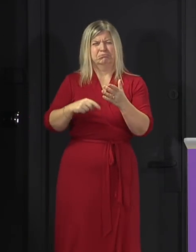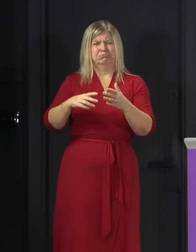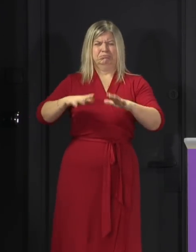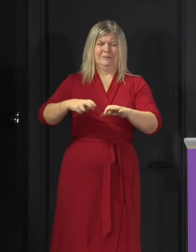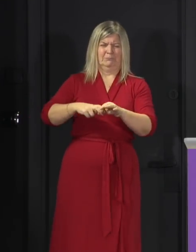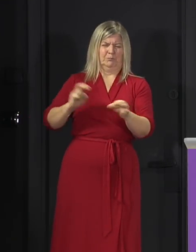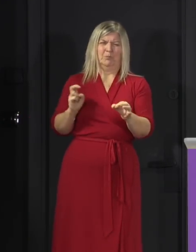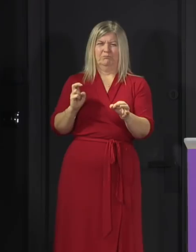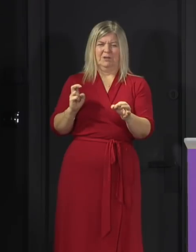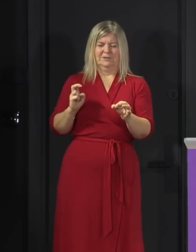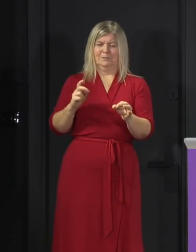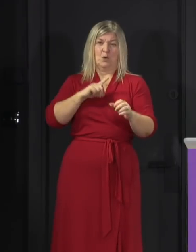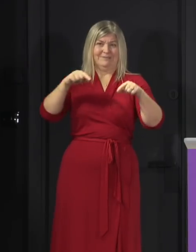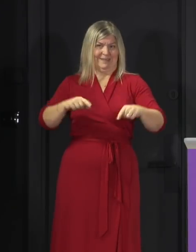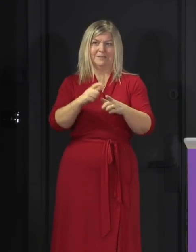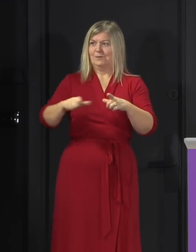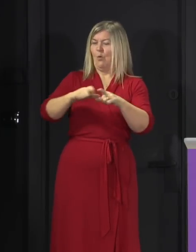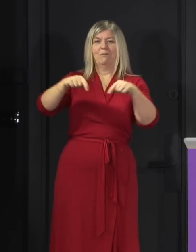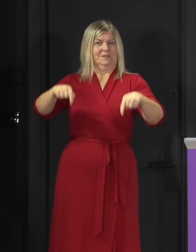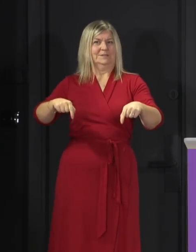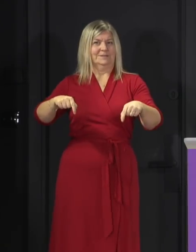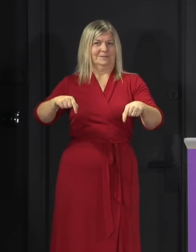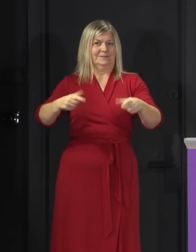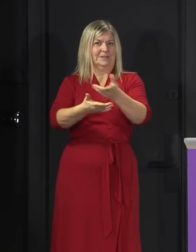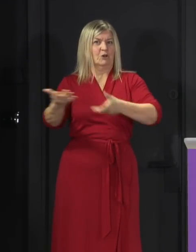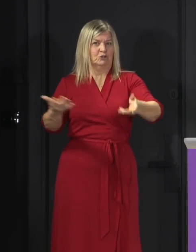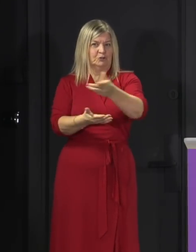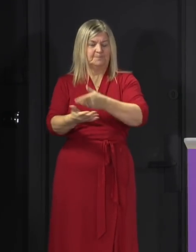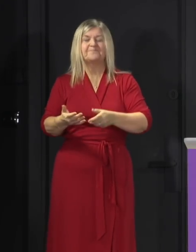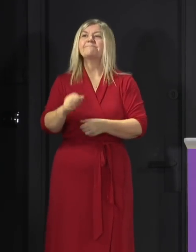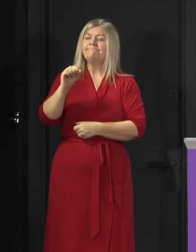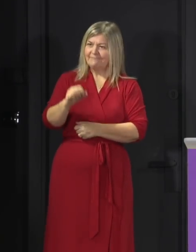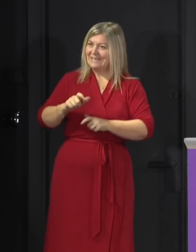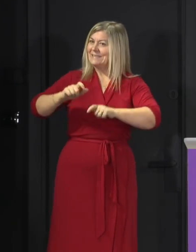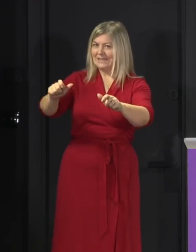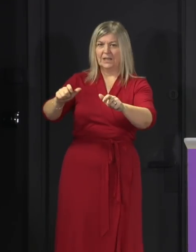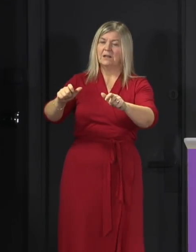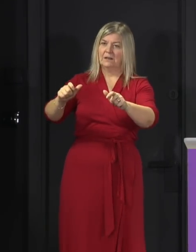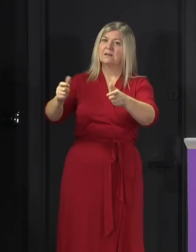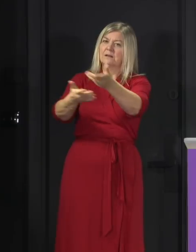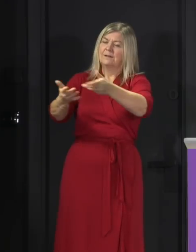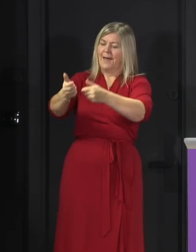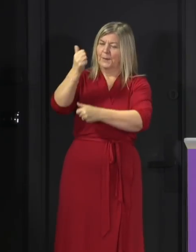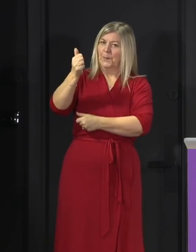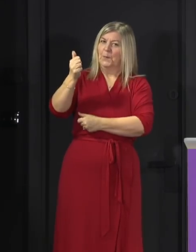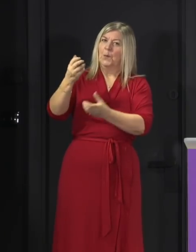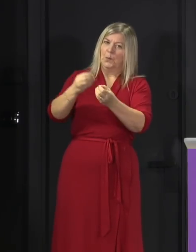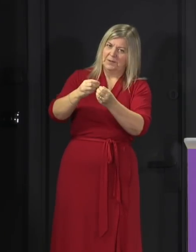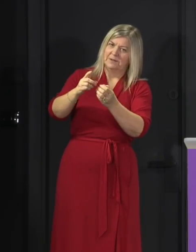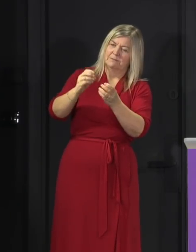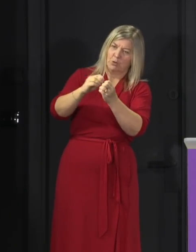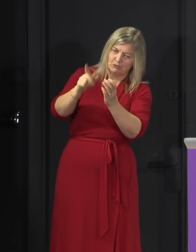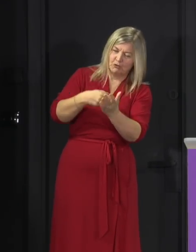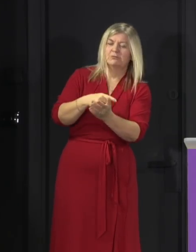briefing. Secondly, uncertainty still shrouds the Brexit talks. I would like to think the mood music